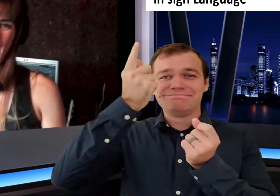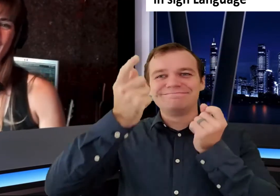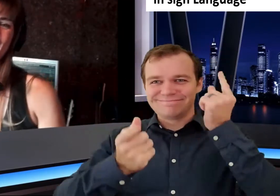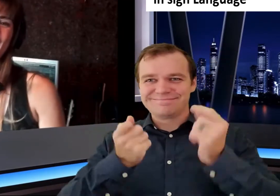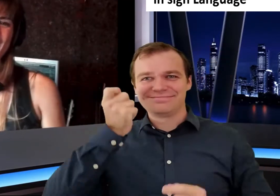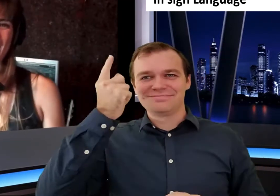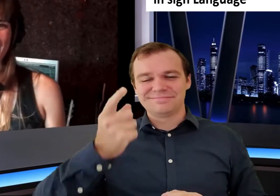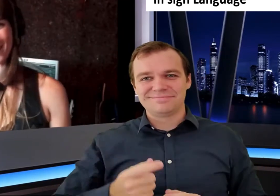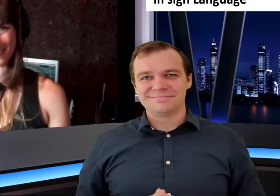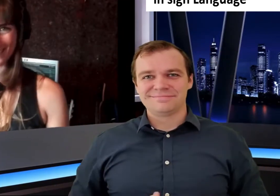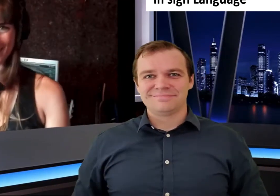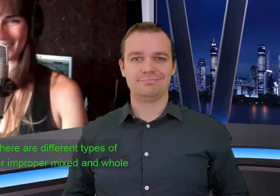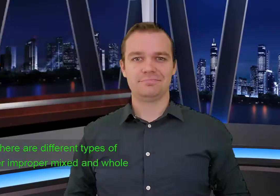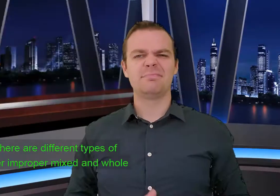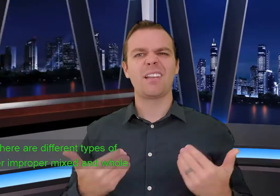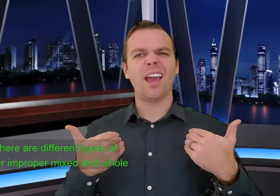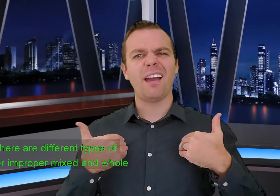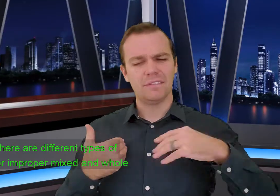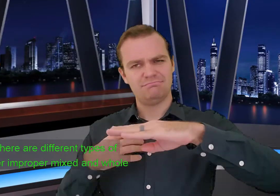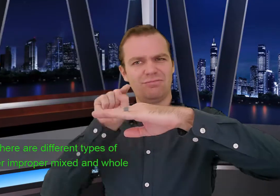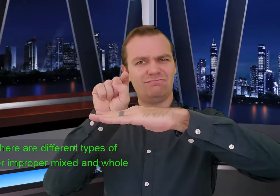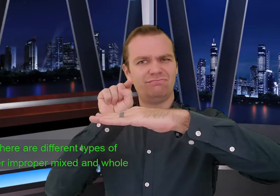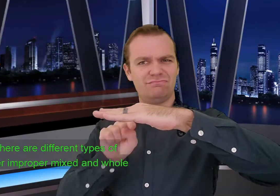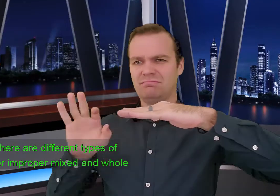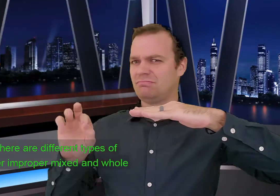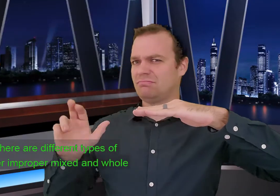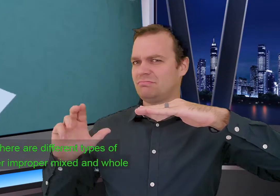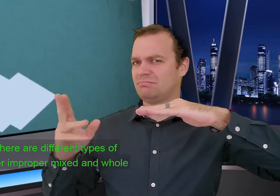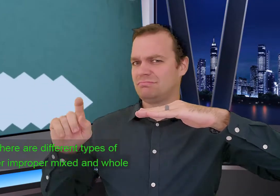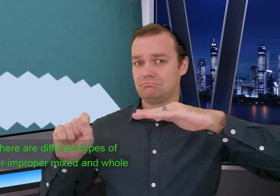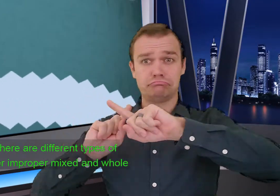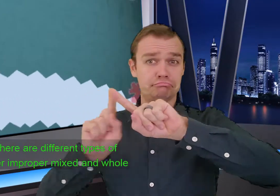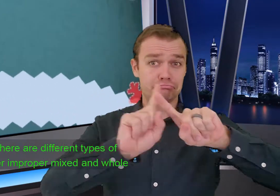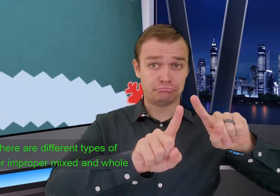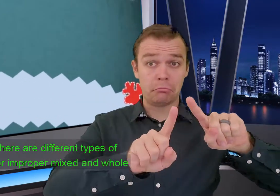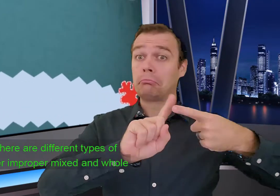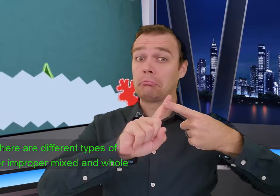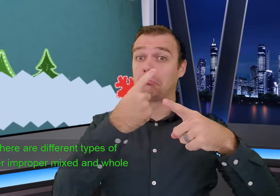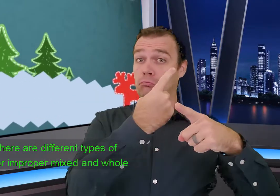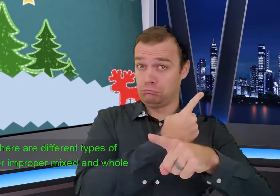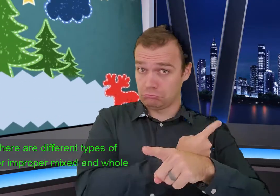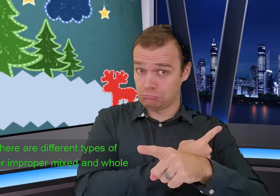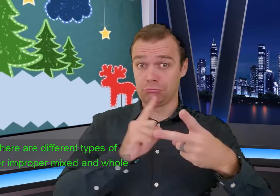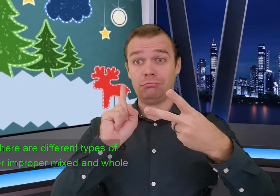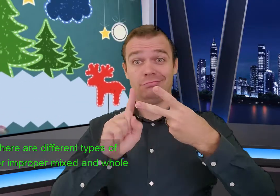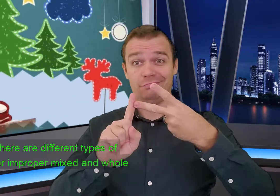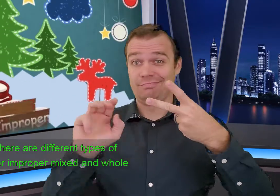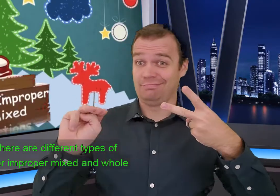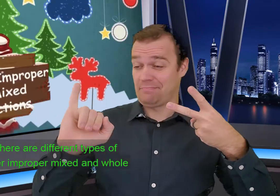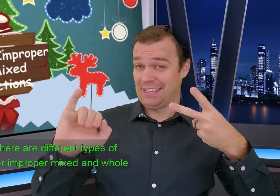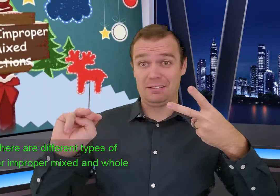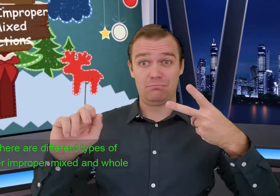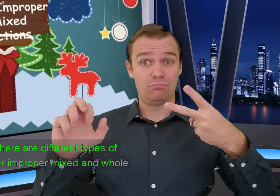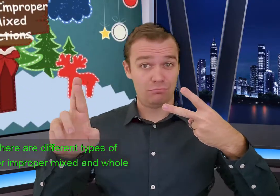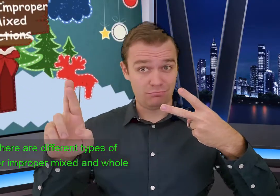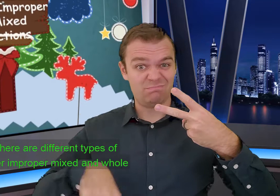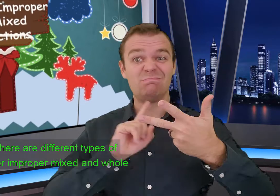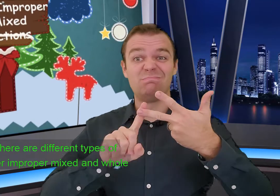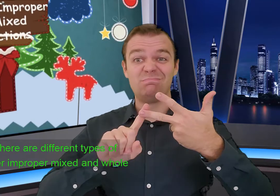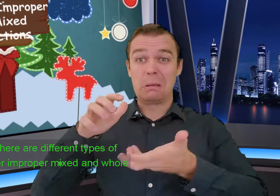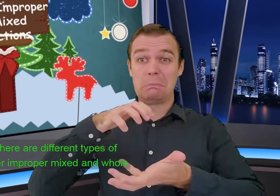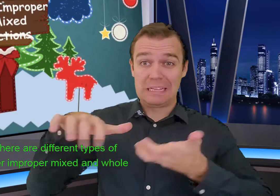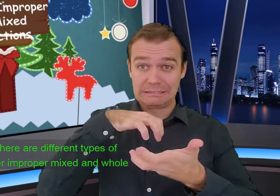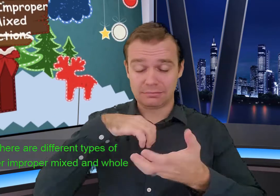makes math easy. There are different types of fractions: proper, improper,